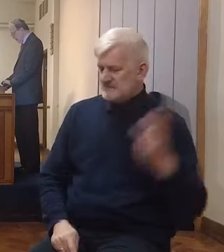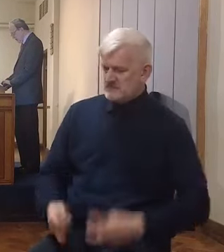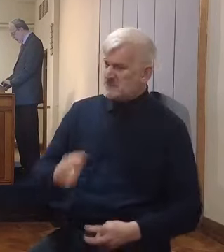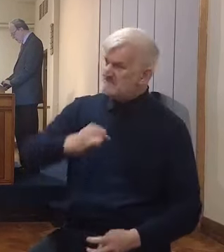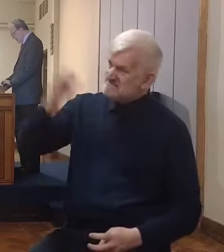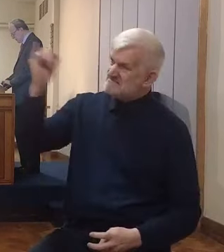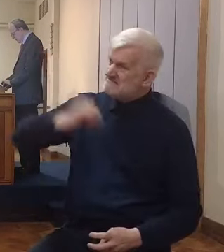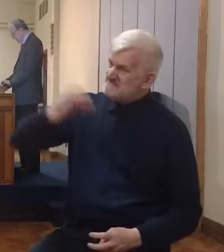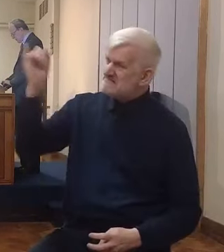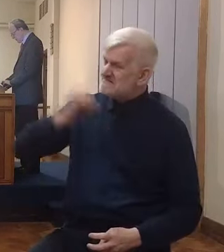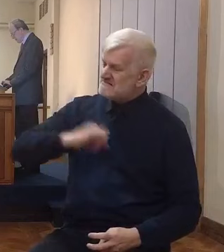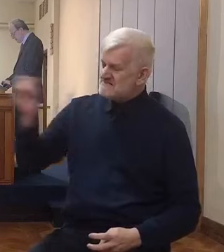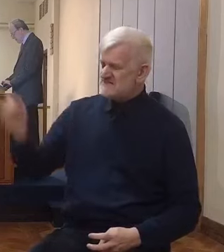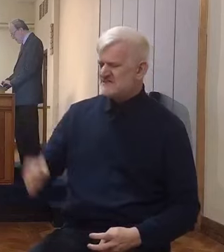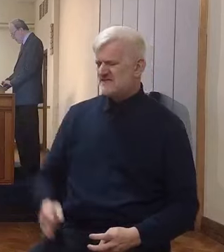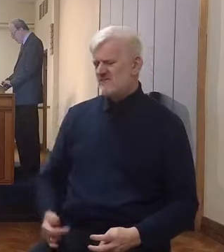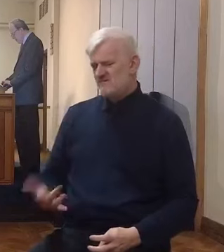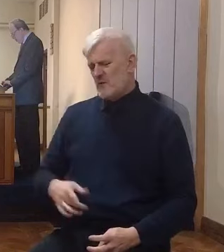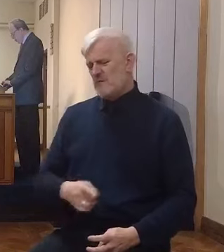and avenger.